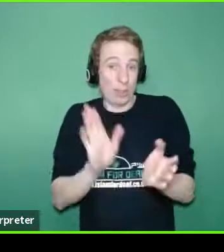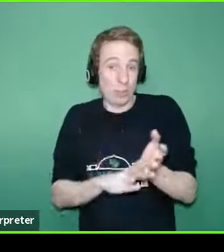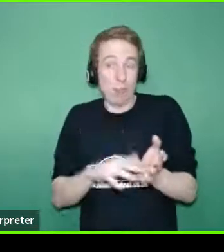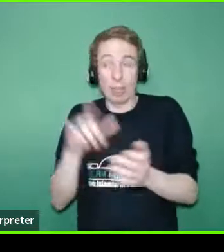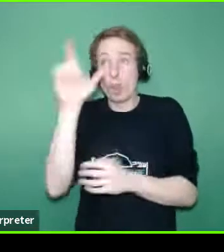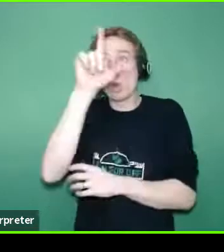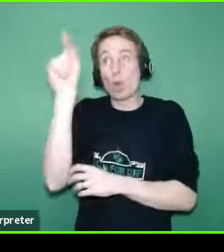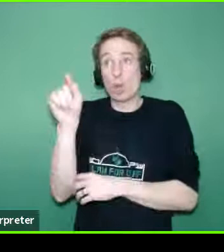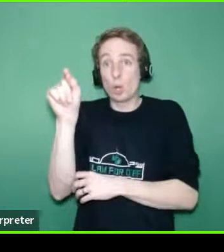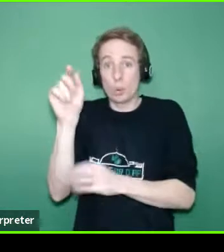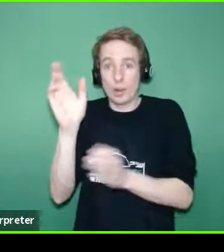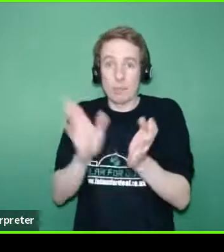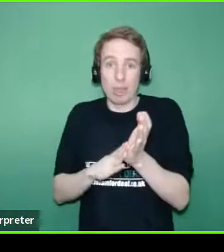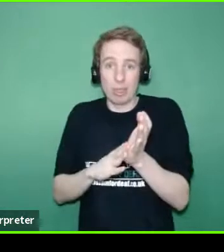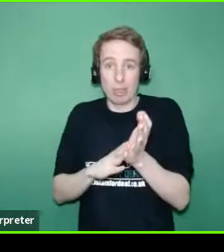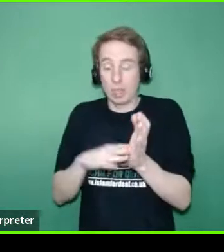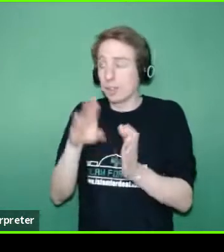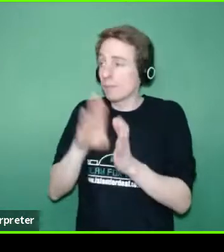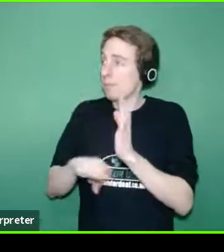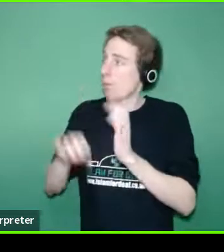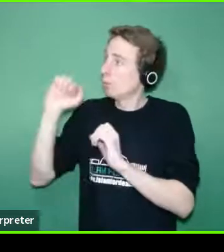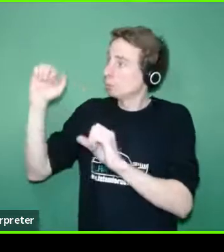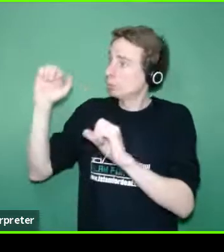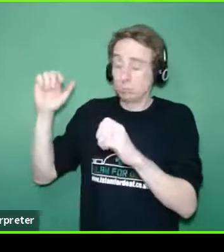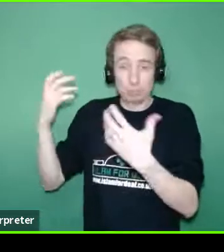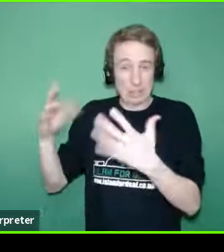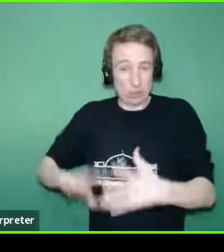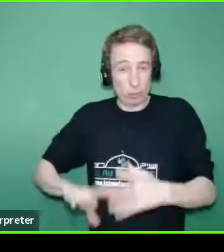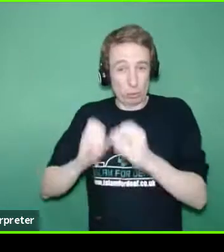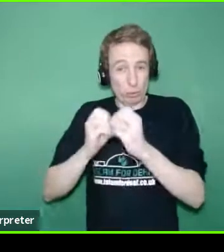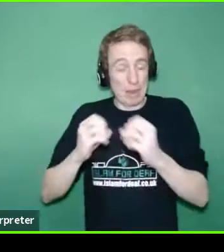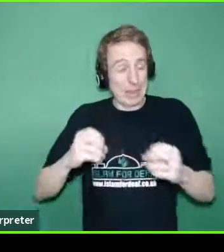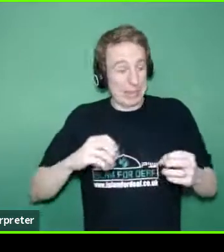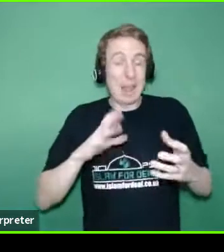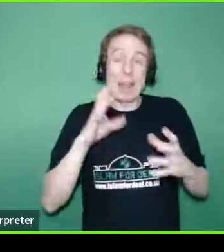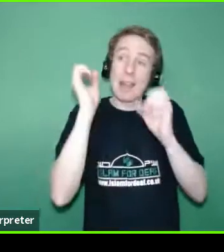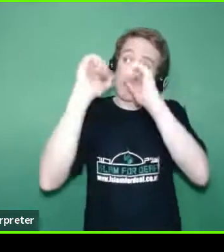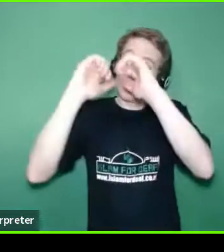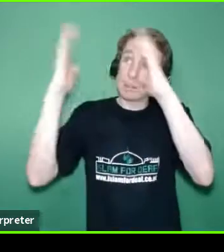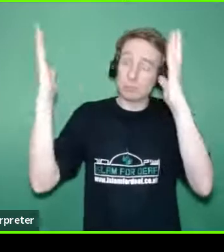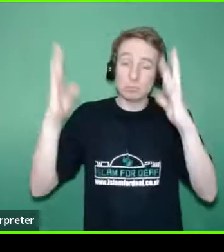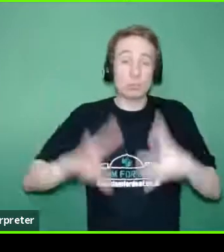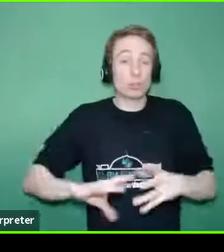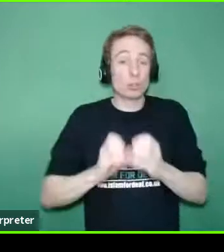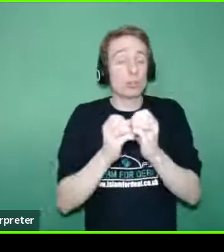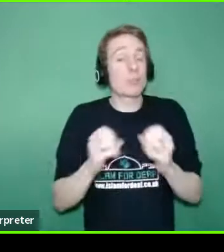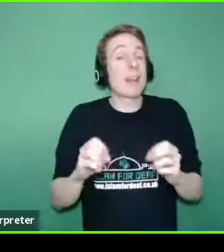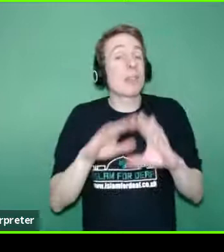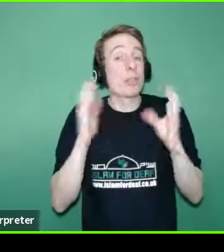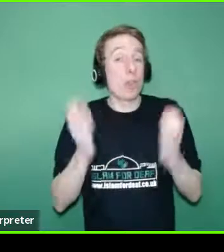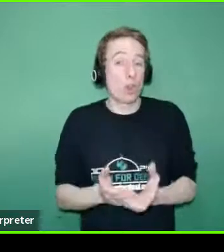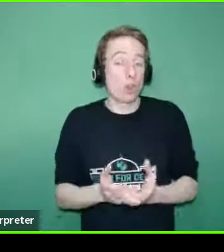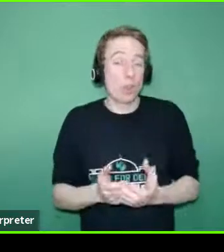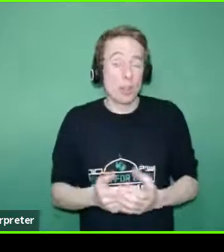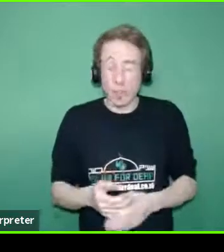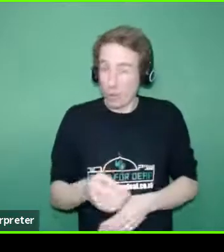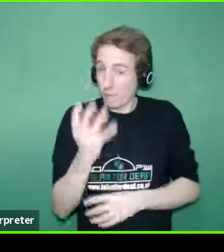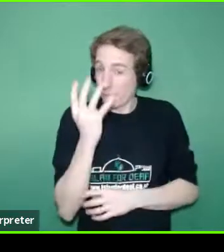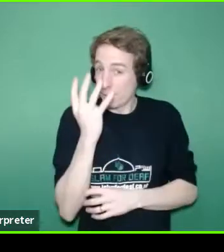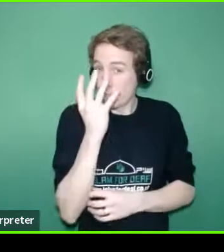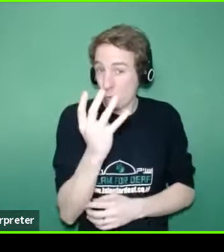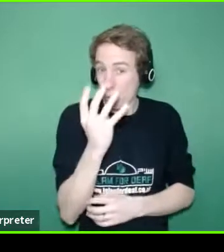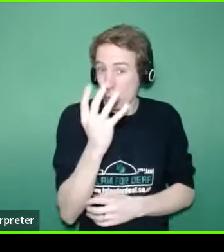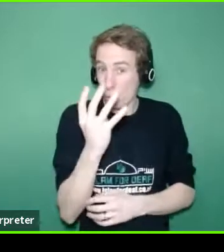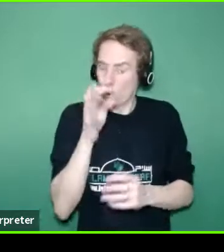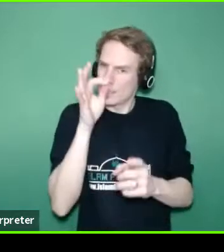created the heavens and the earth. Of these, 4 are sacred. That is the correct religion, so do not